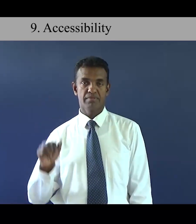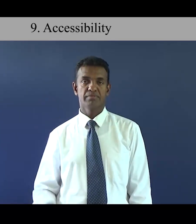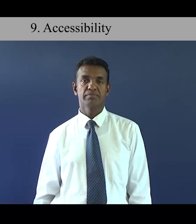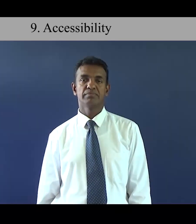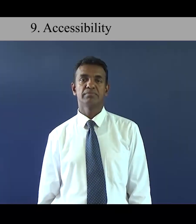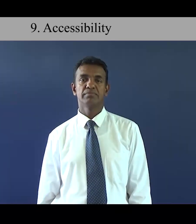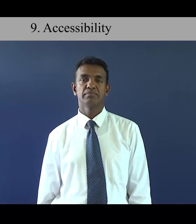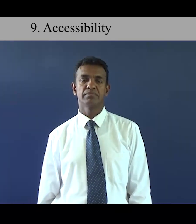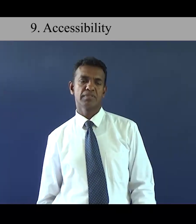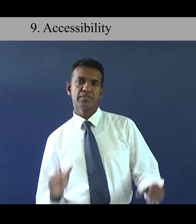Accessibility.